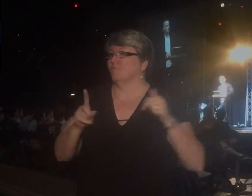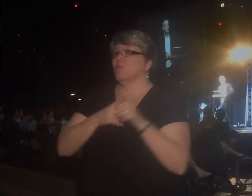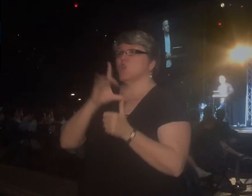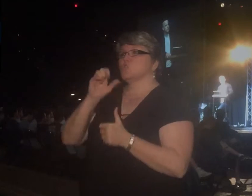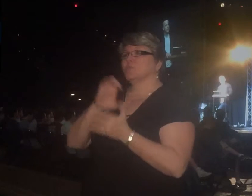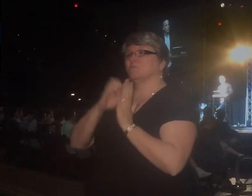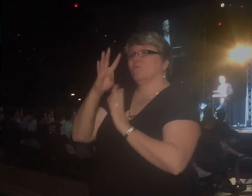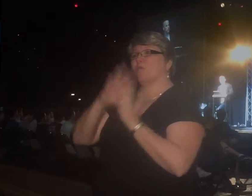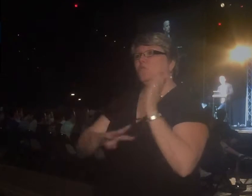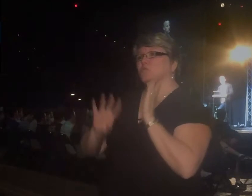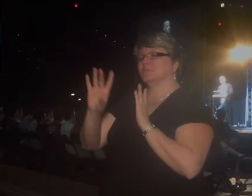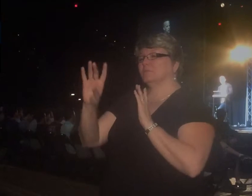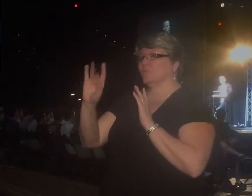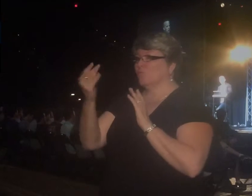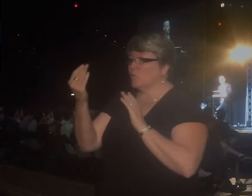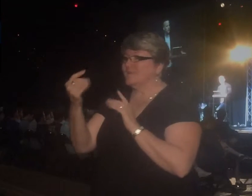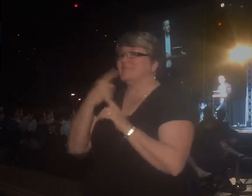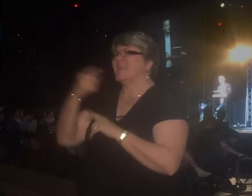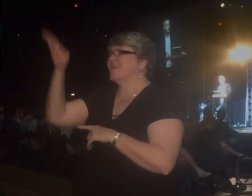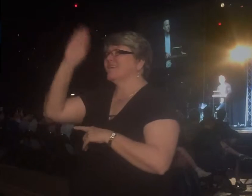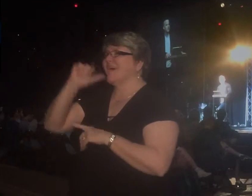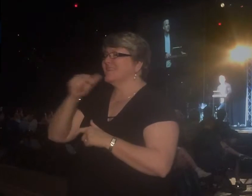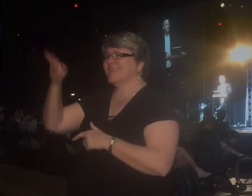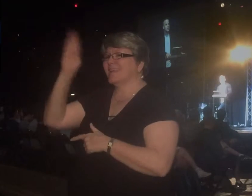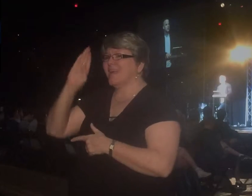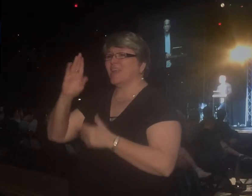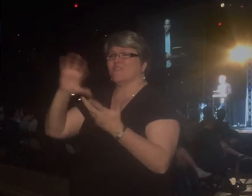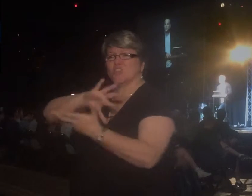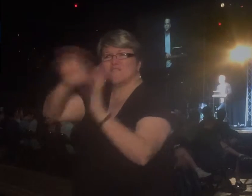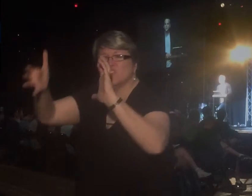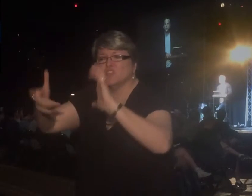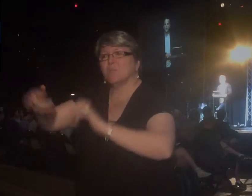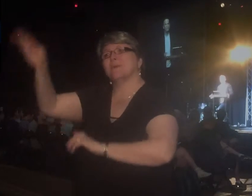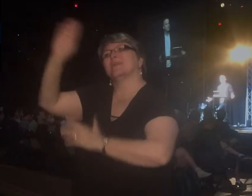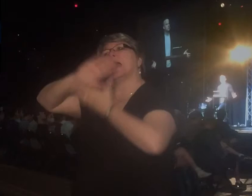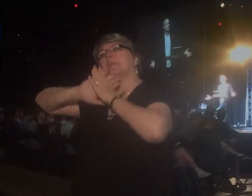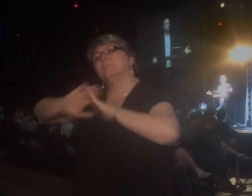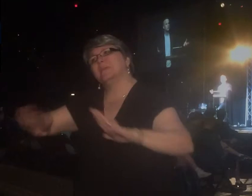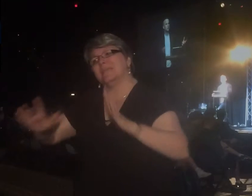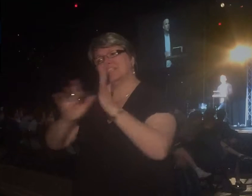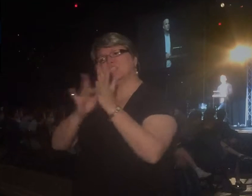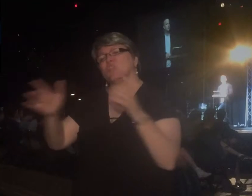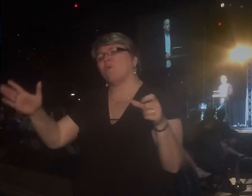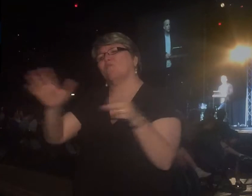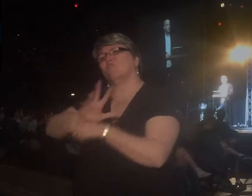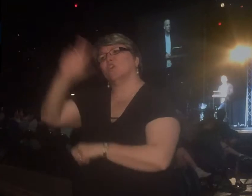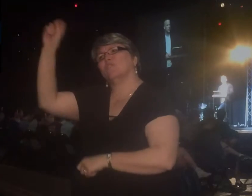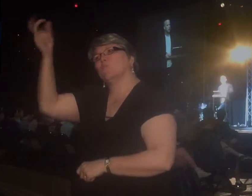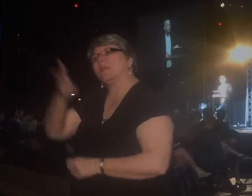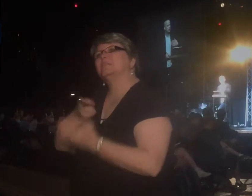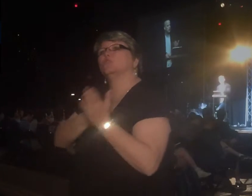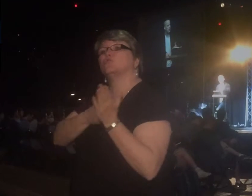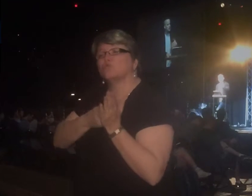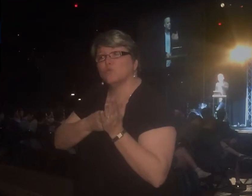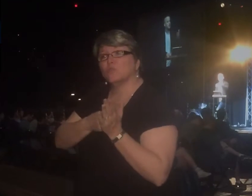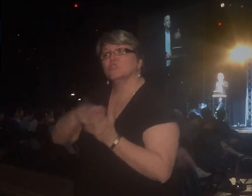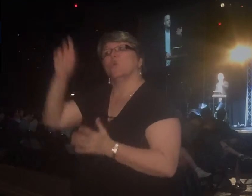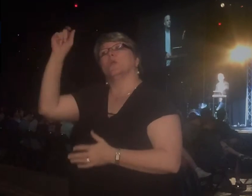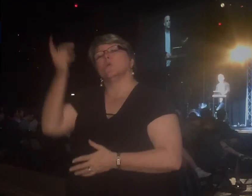1 Corinthians 14 says, God is not a God of confusion, but a God of peace. Jesus, when he was described, they said he was full of grace and truth. And so